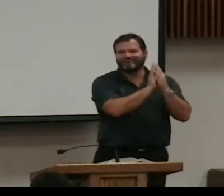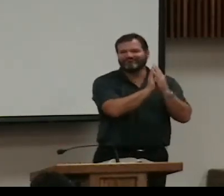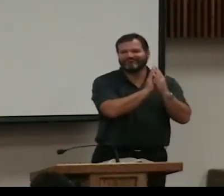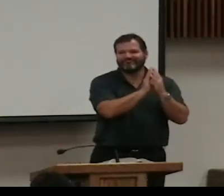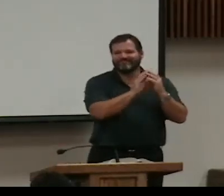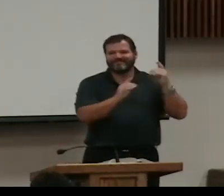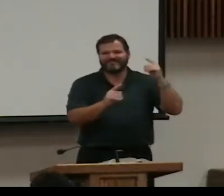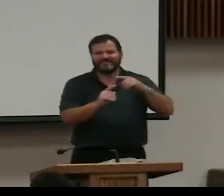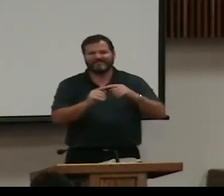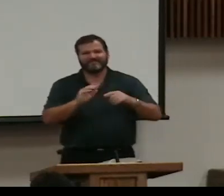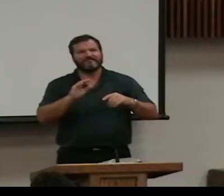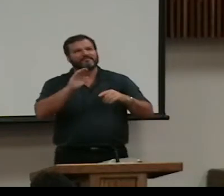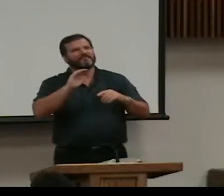have this good relationship with you.